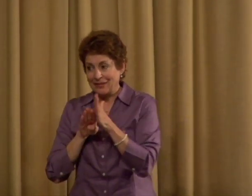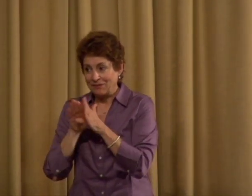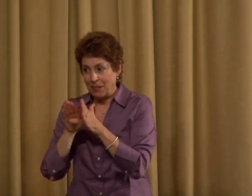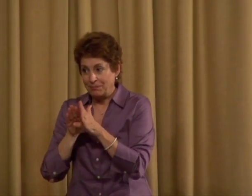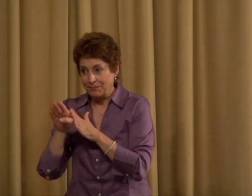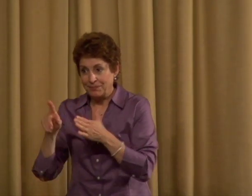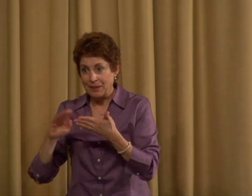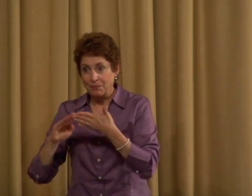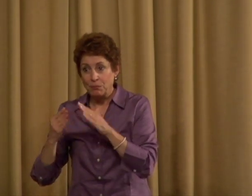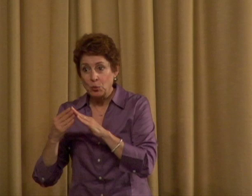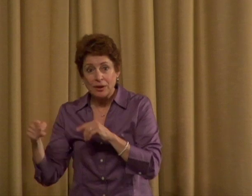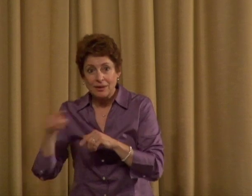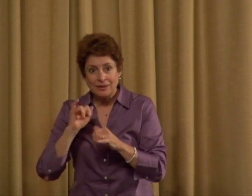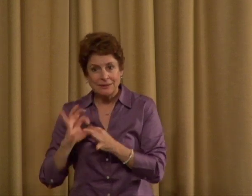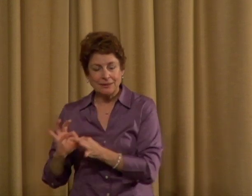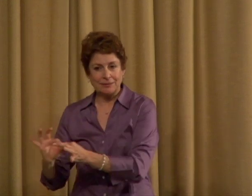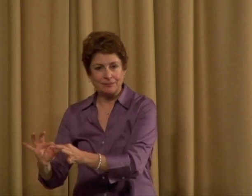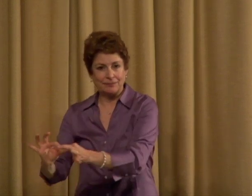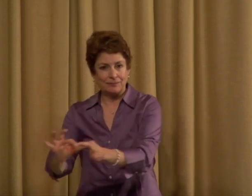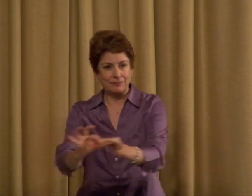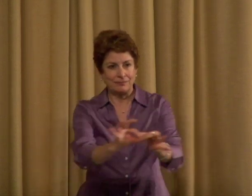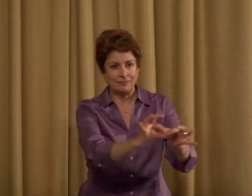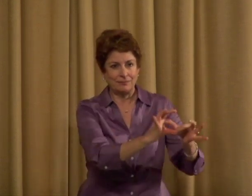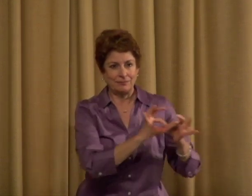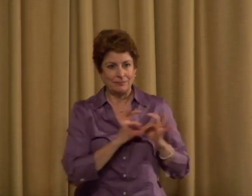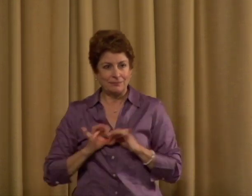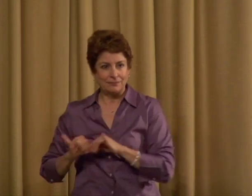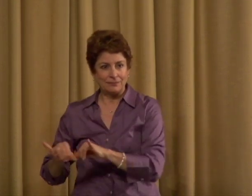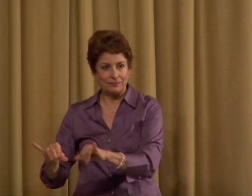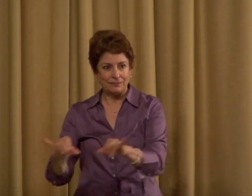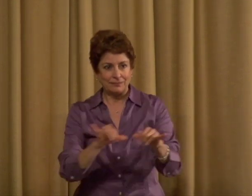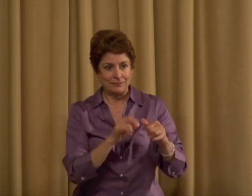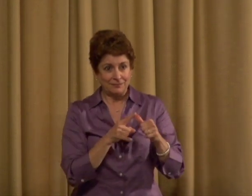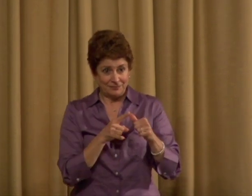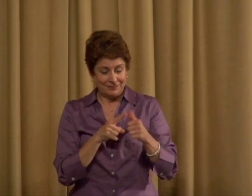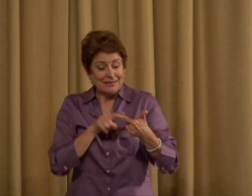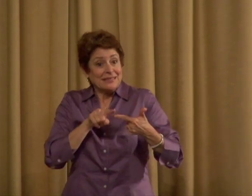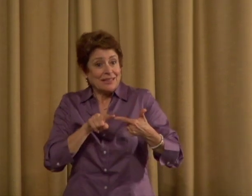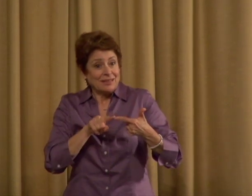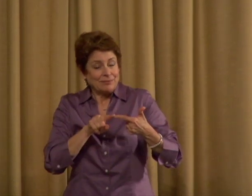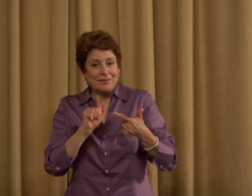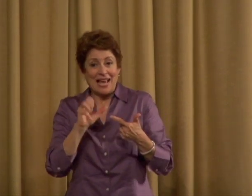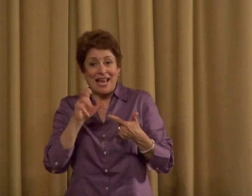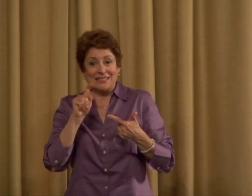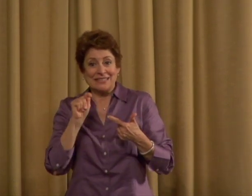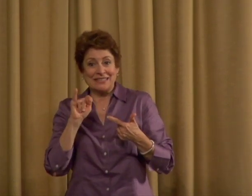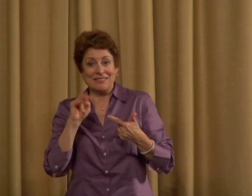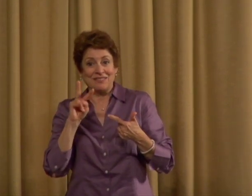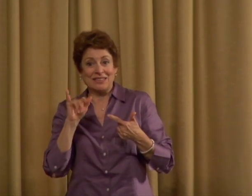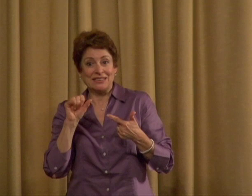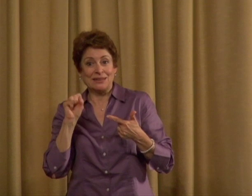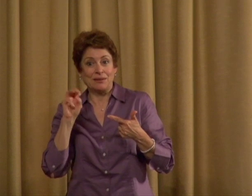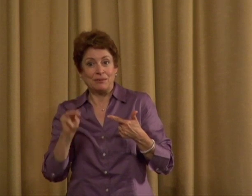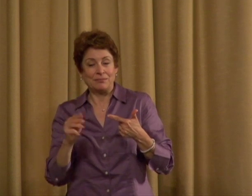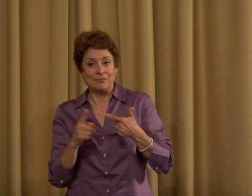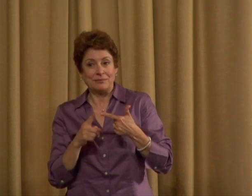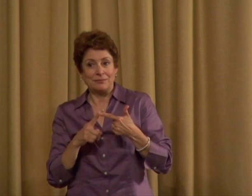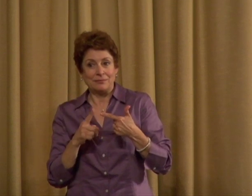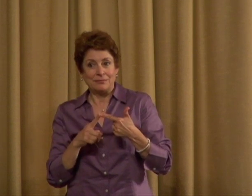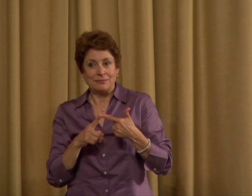So first, developing a community, a collective spirit, collaborating together.